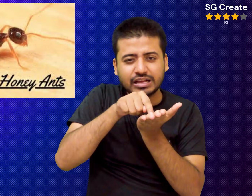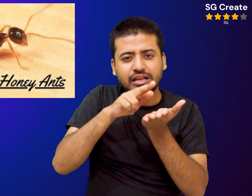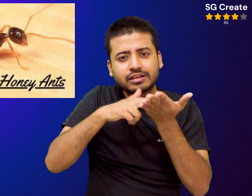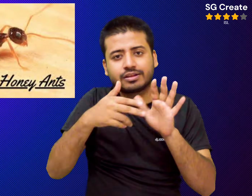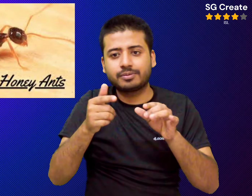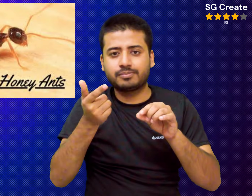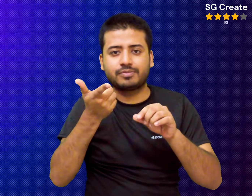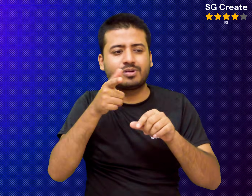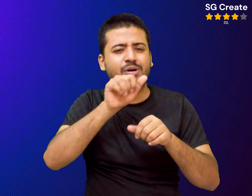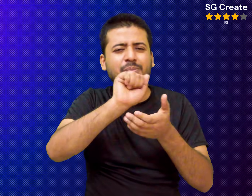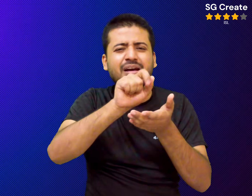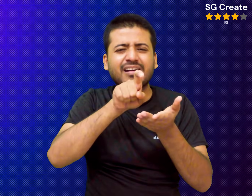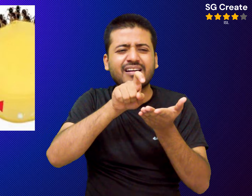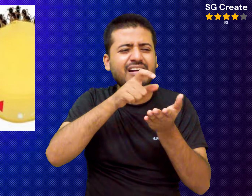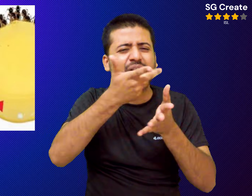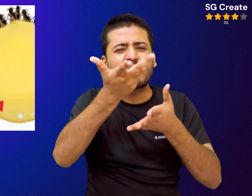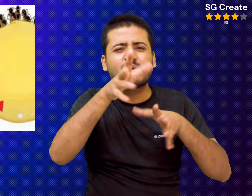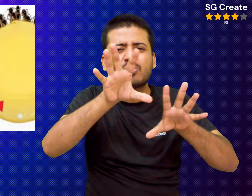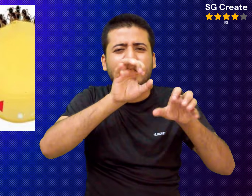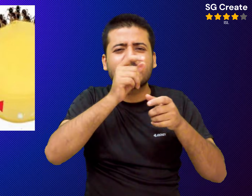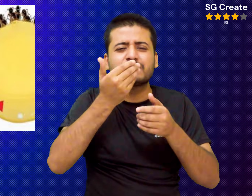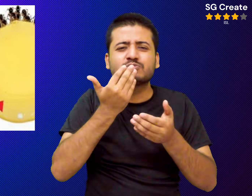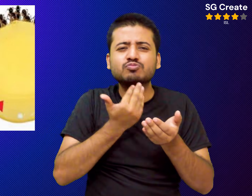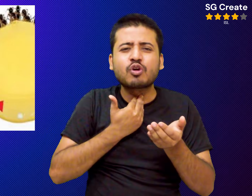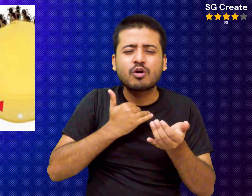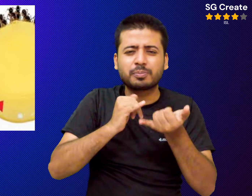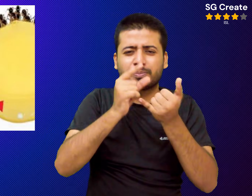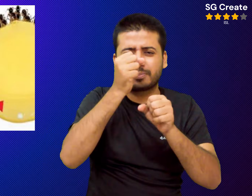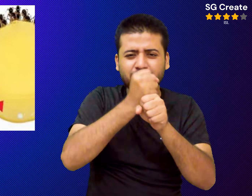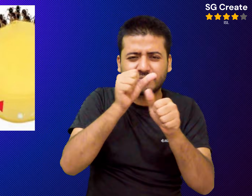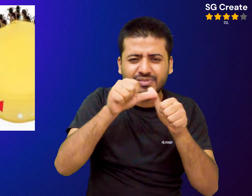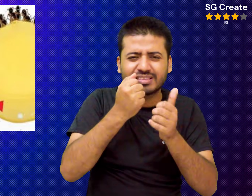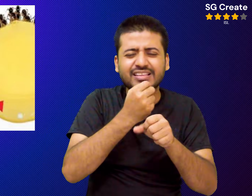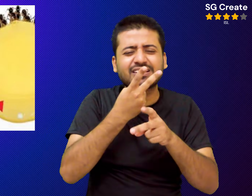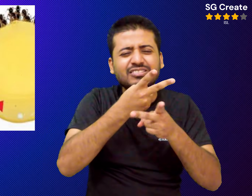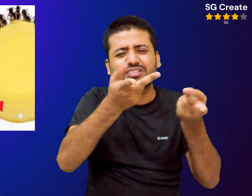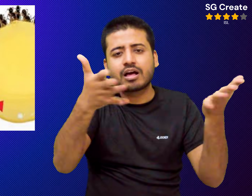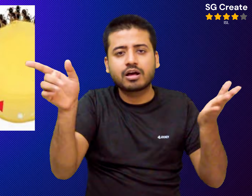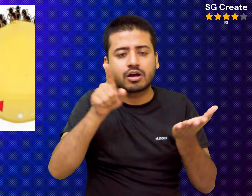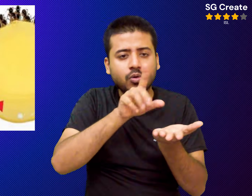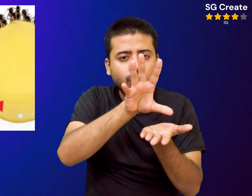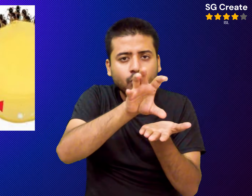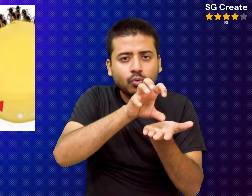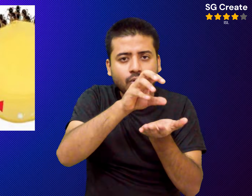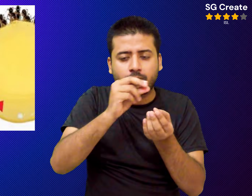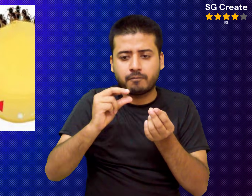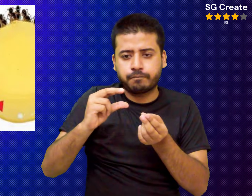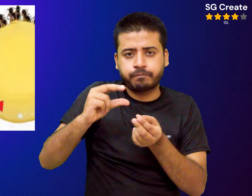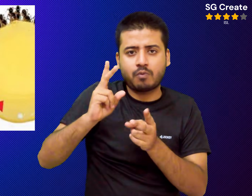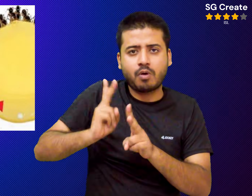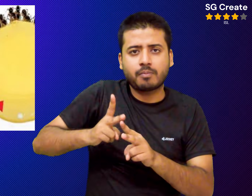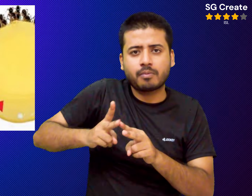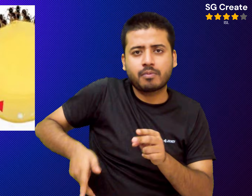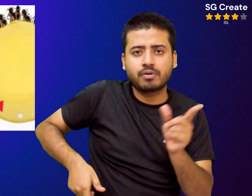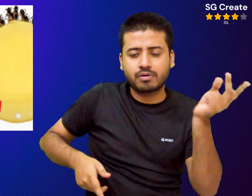within specialized worker ants called ripletes. These ripletes regurgitate the stored liquid when food is